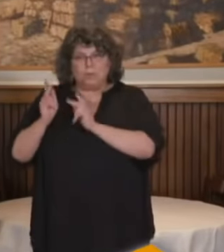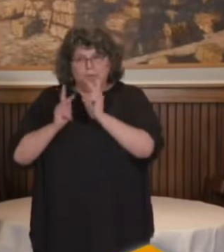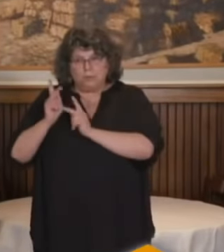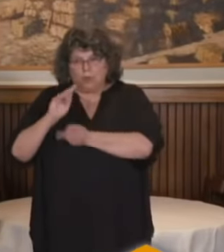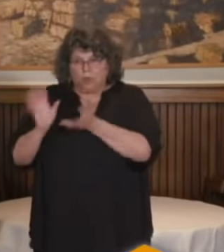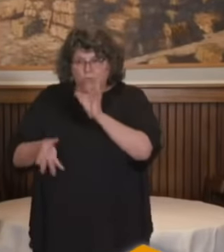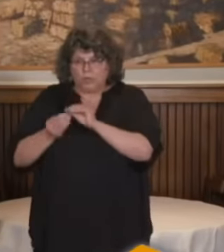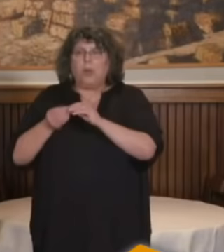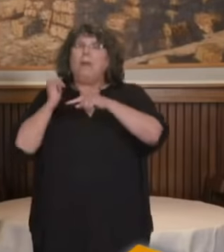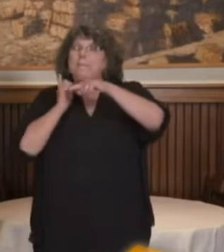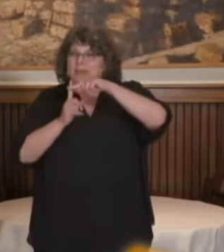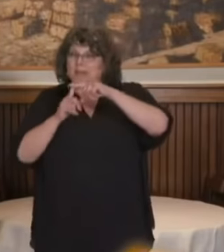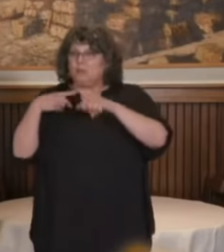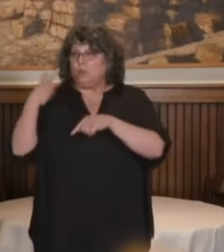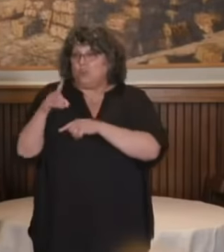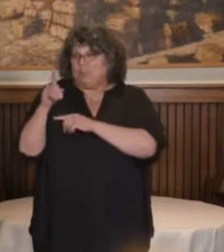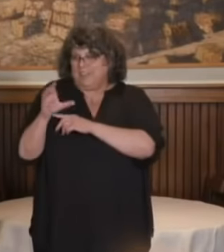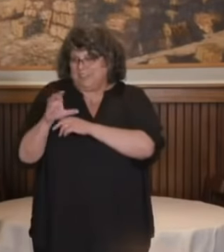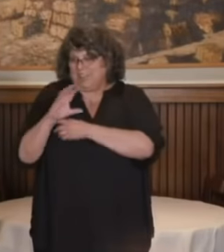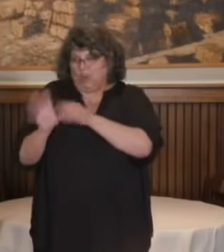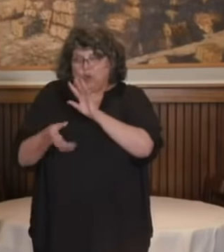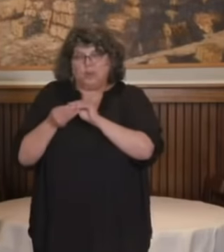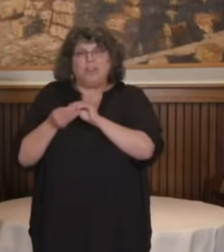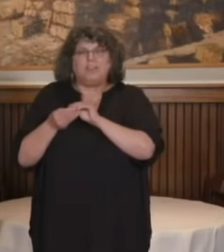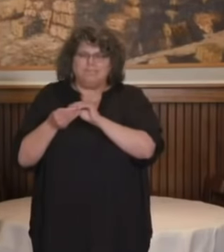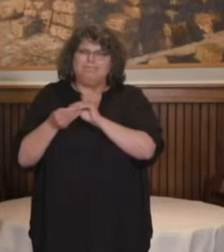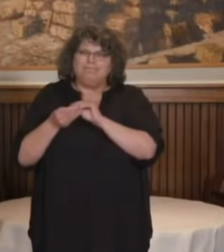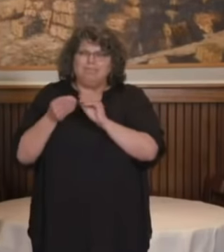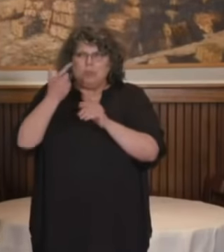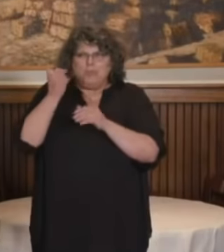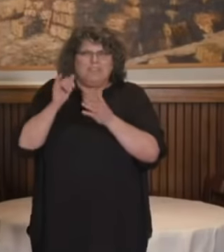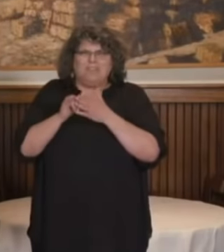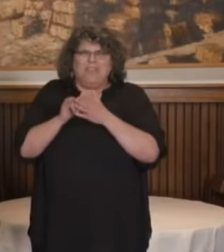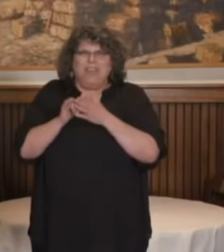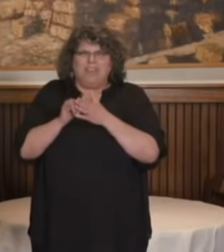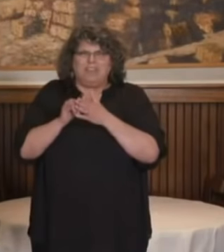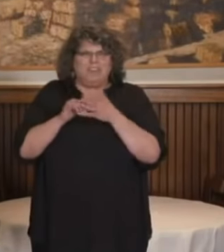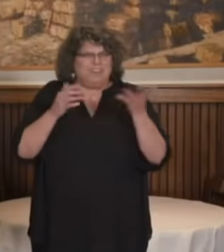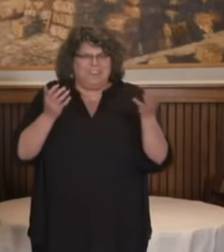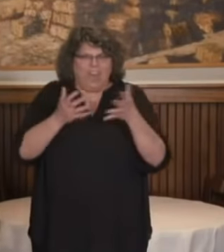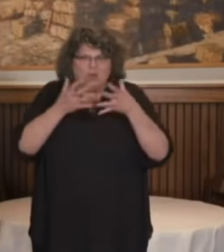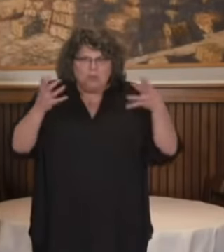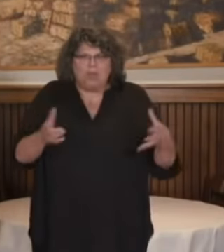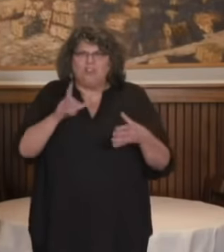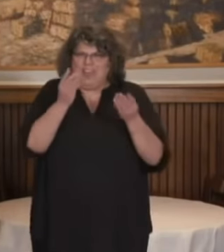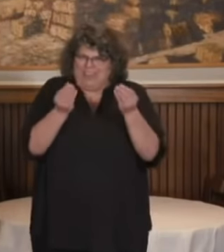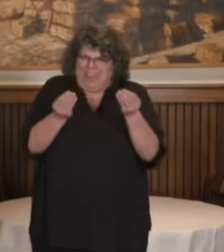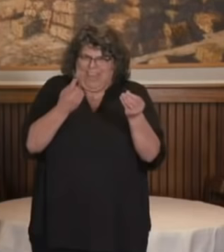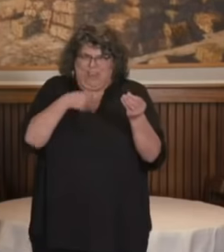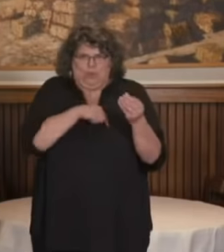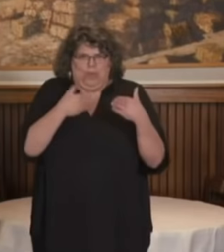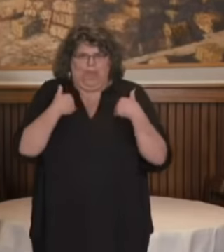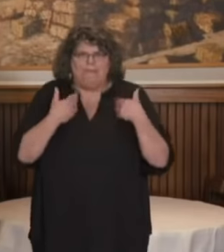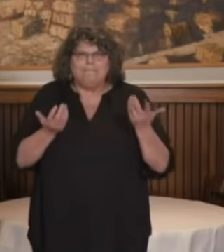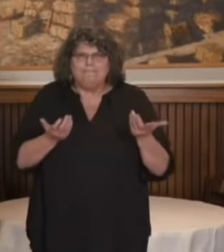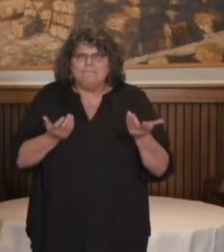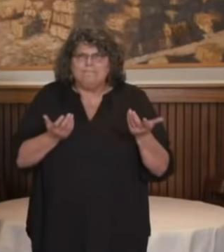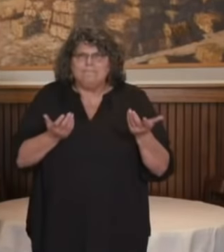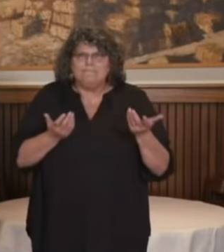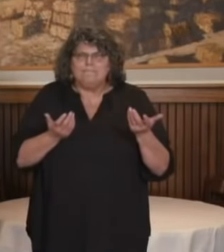plus the District of Columbia combined. And as a consequence of that, the simple land mass and the